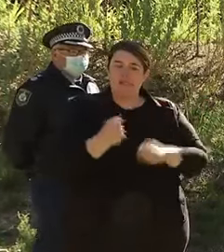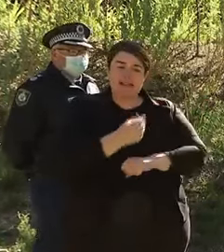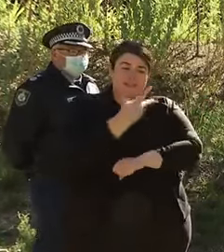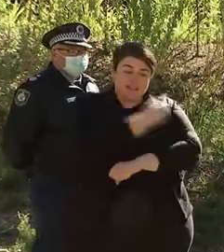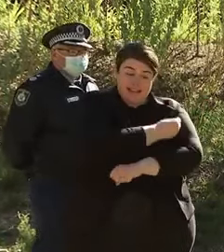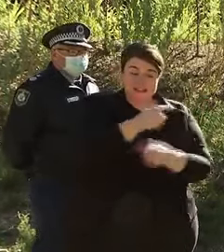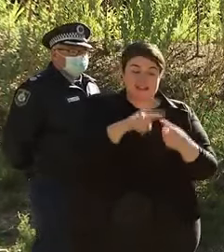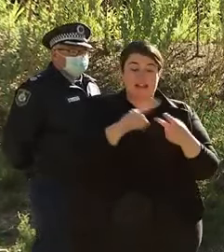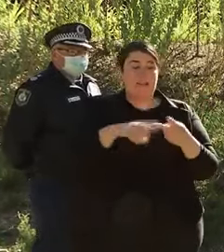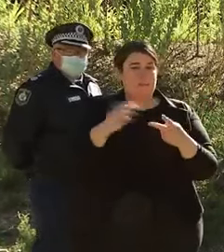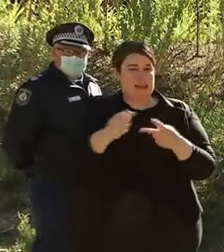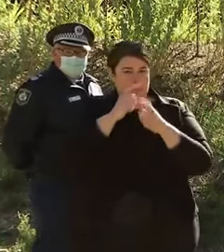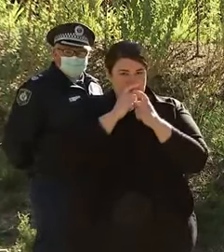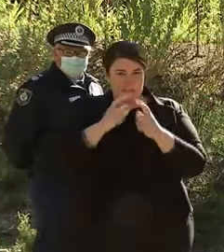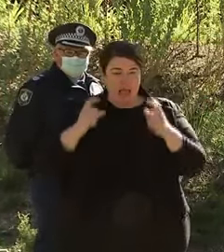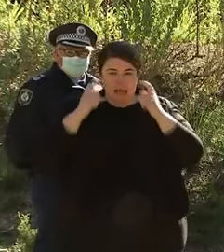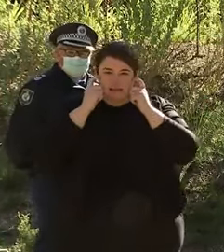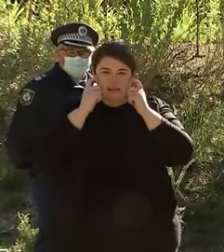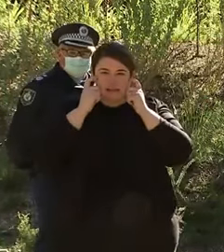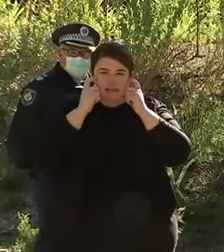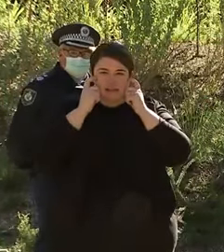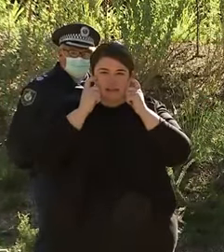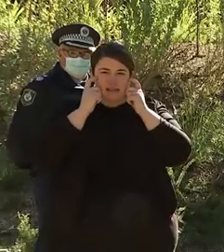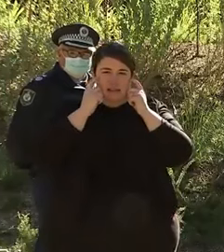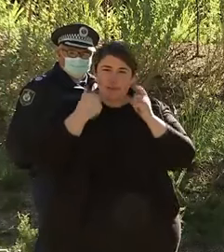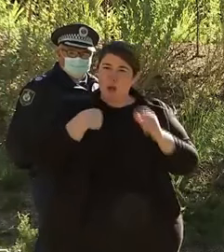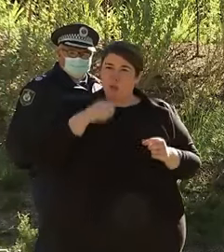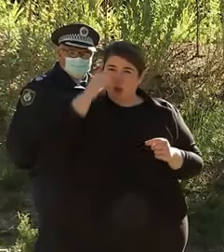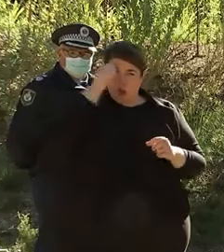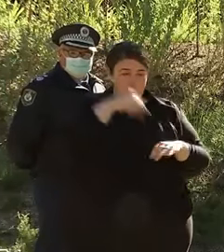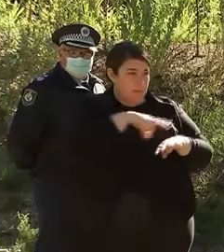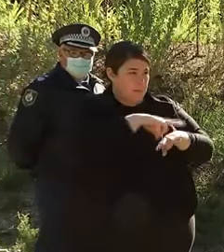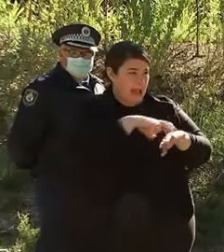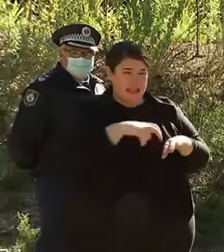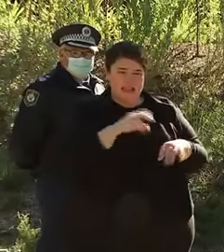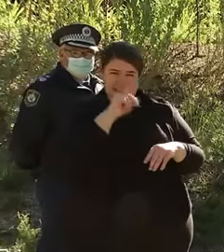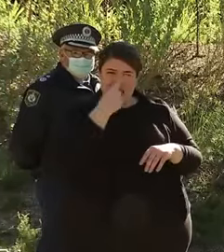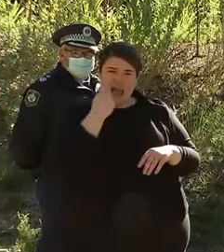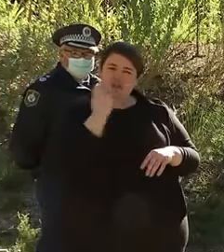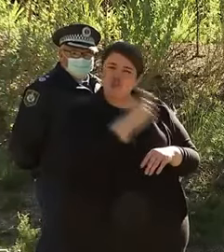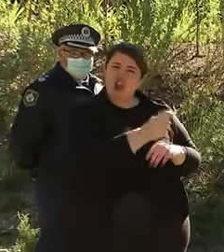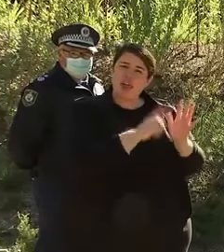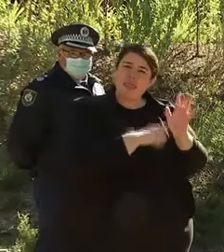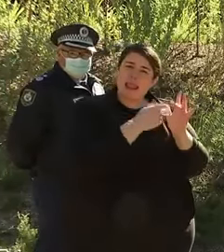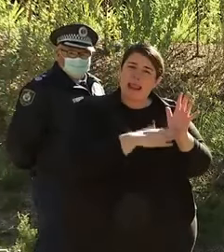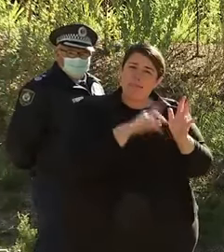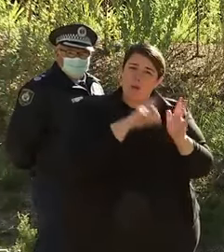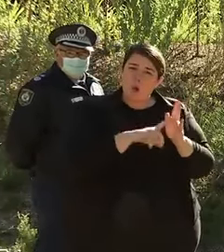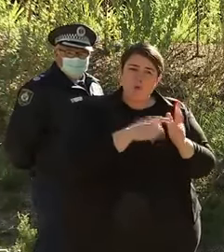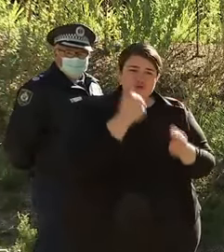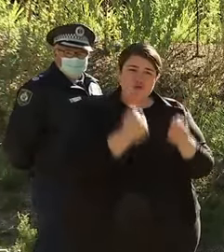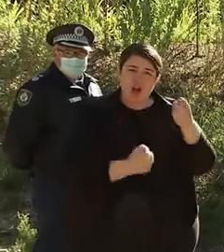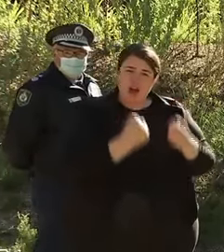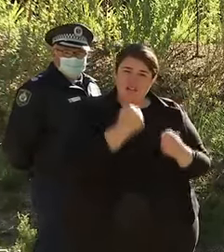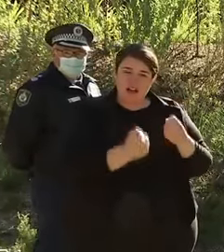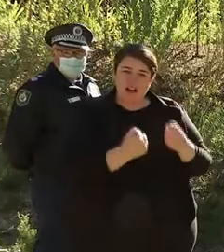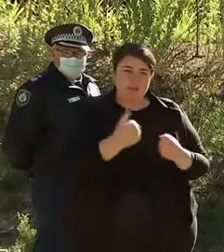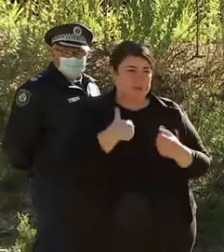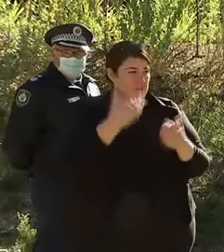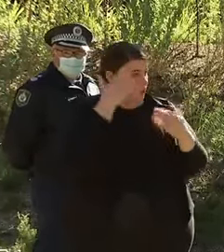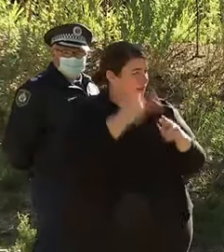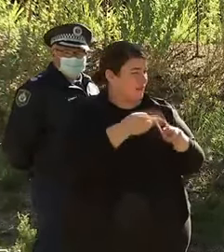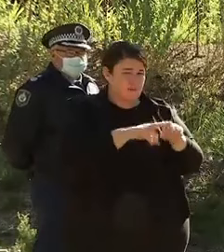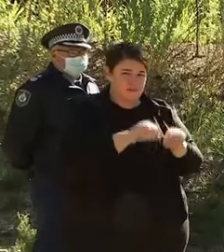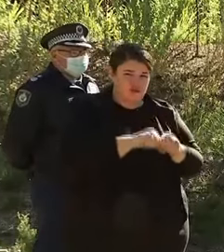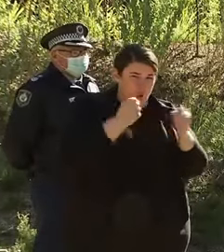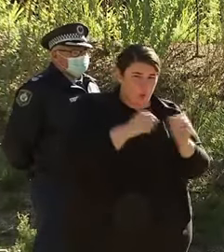etc. But we now know that police don't have enough evidence to charge this limousine driver or his company under the health orders because they don't know if he breached those